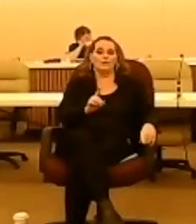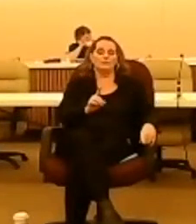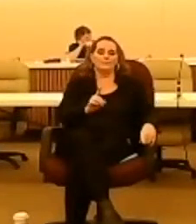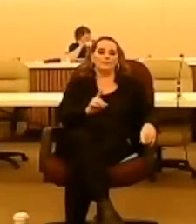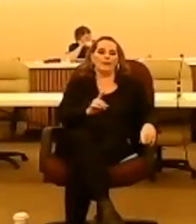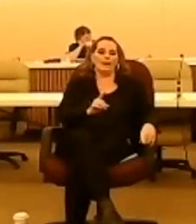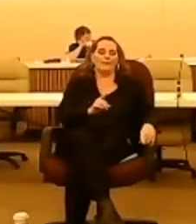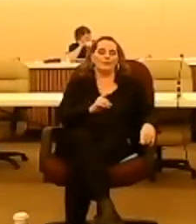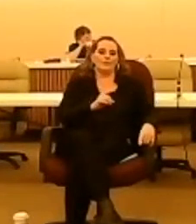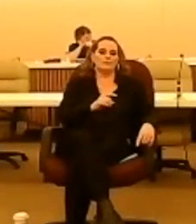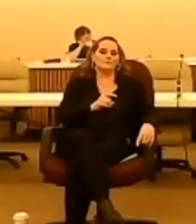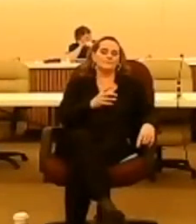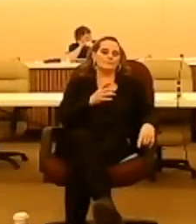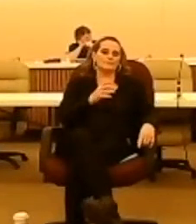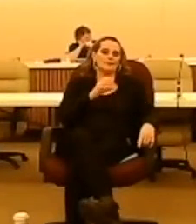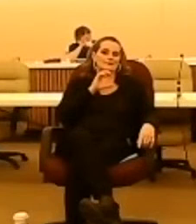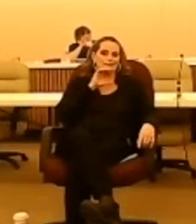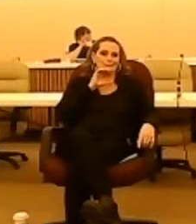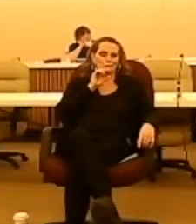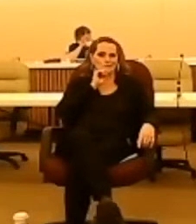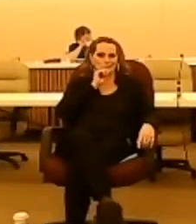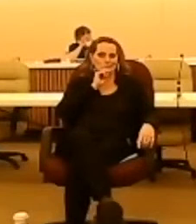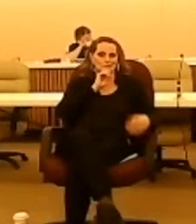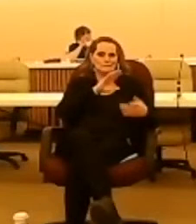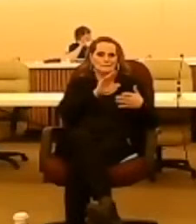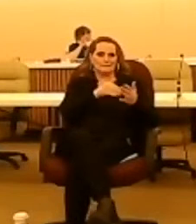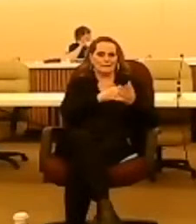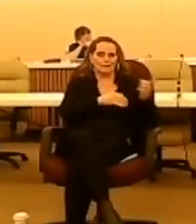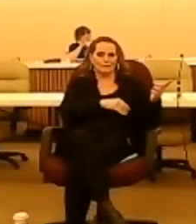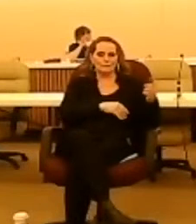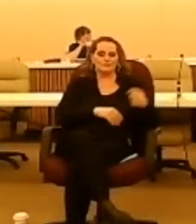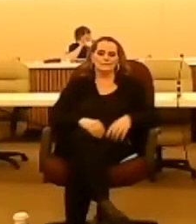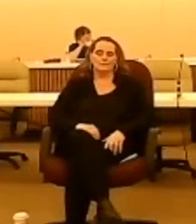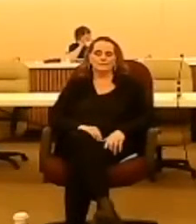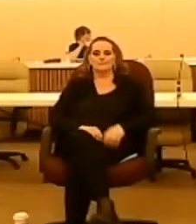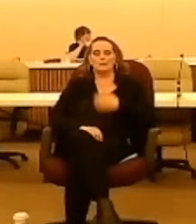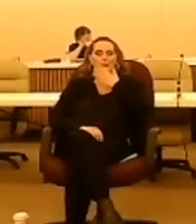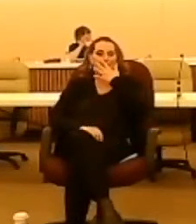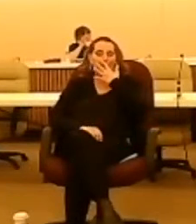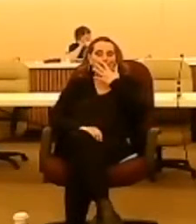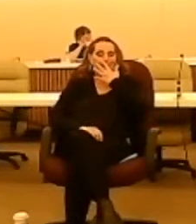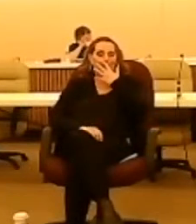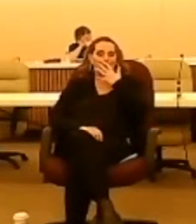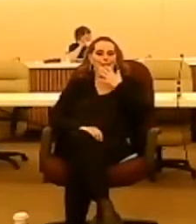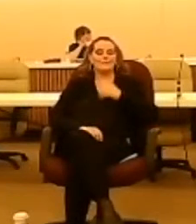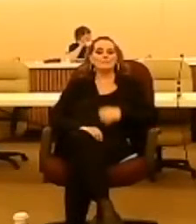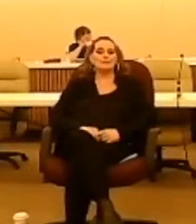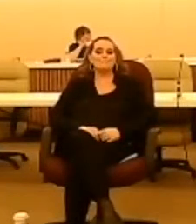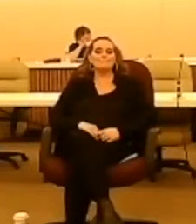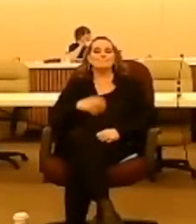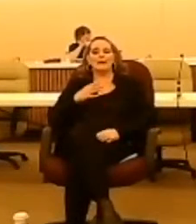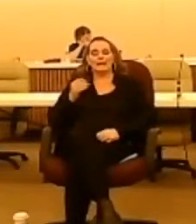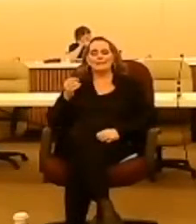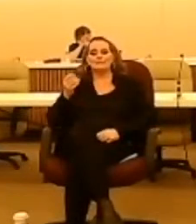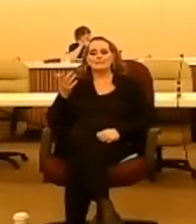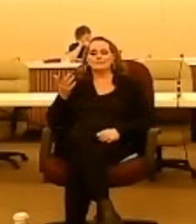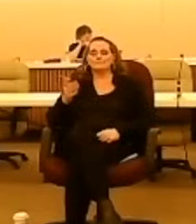You can meet the bunny, play games, and take eggs home to hold your own hunt.